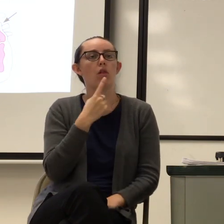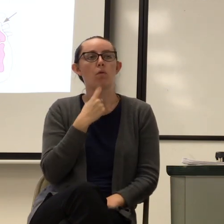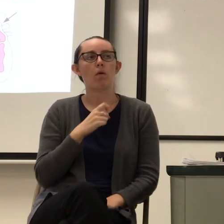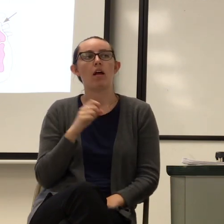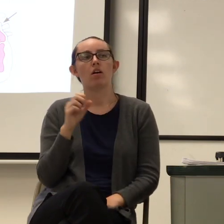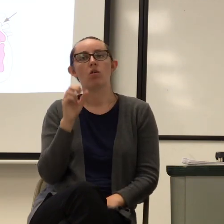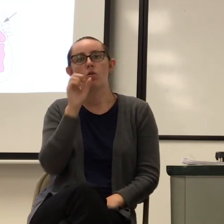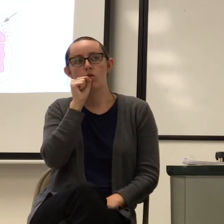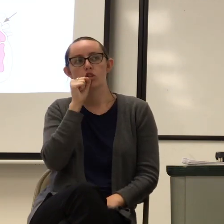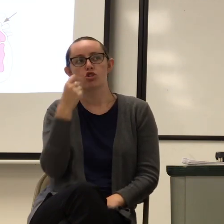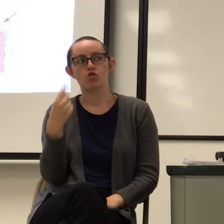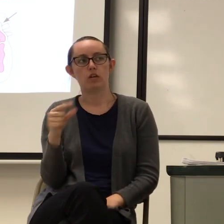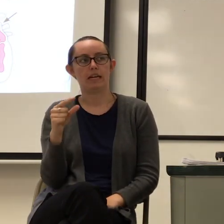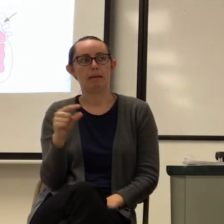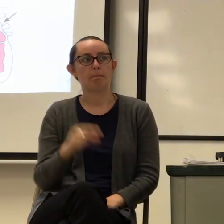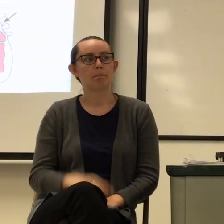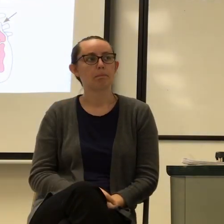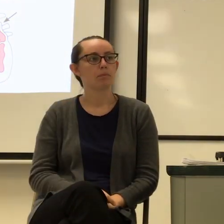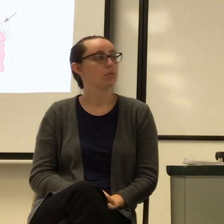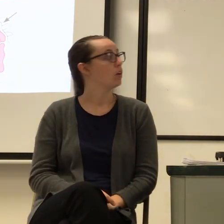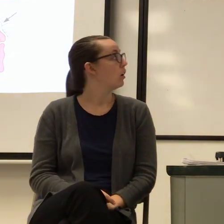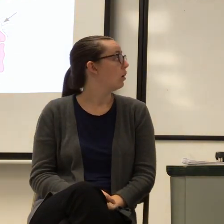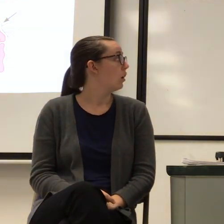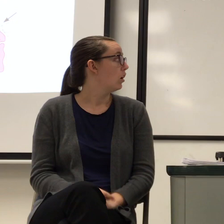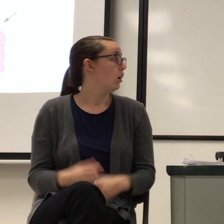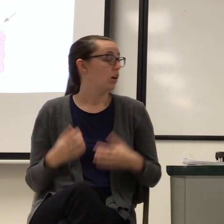Well, anyways, so I'm going to put a line right here,